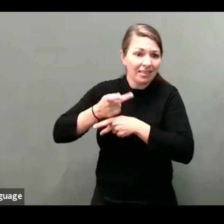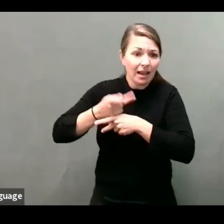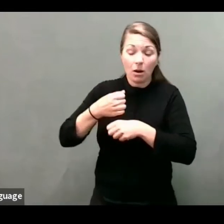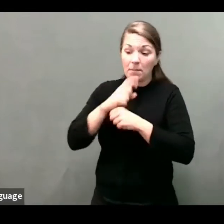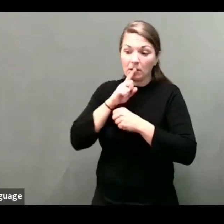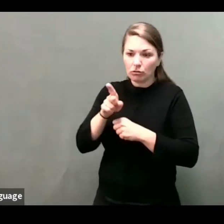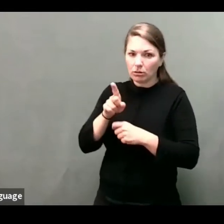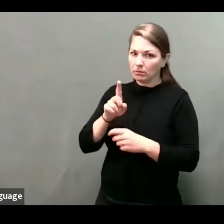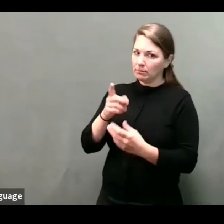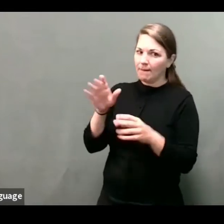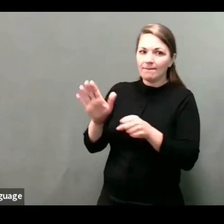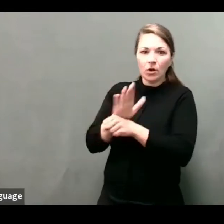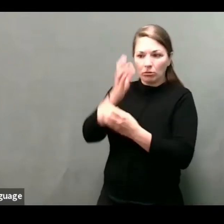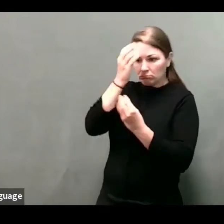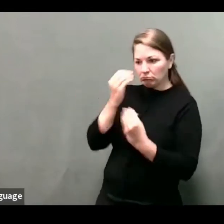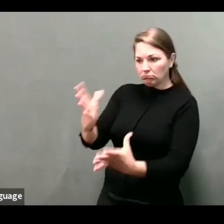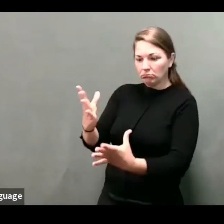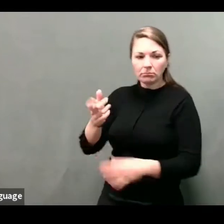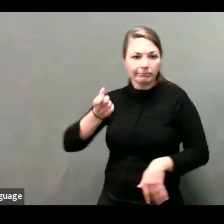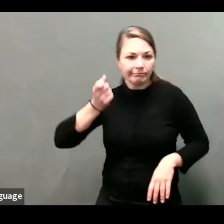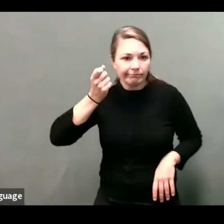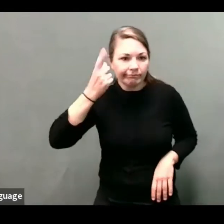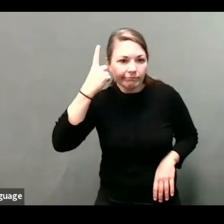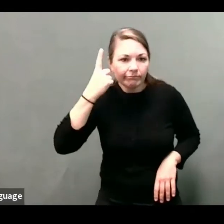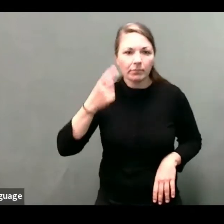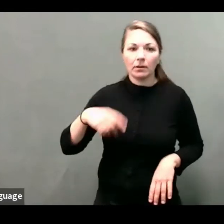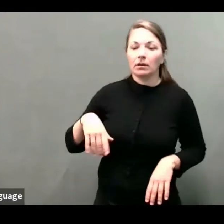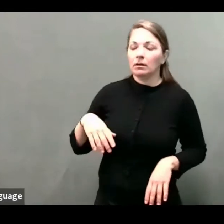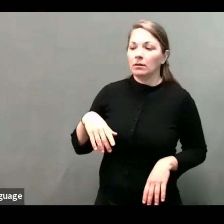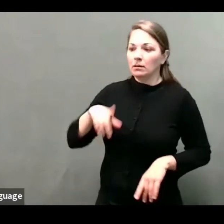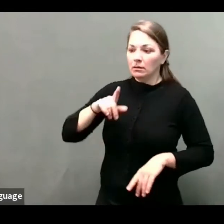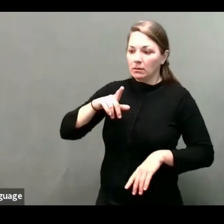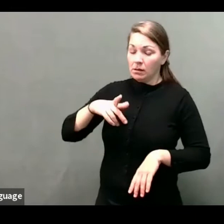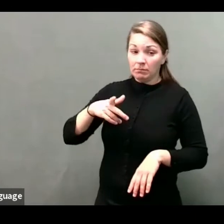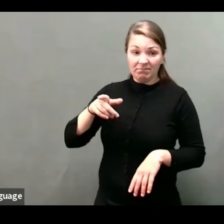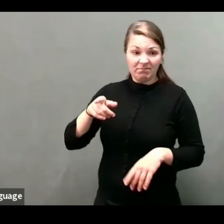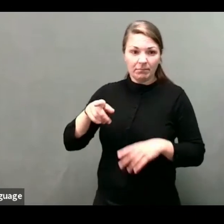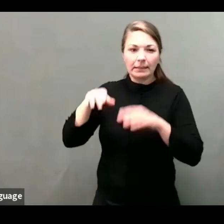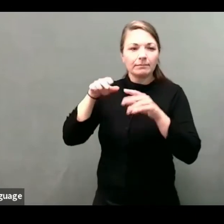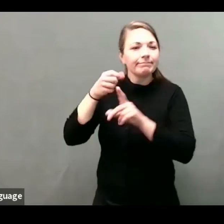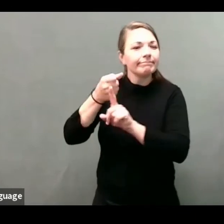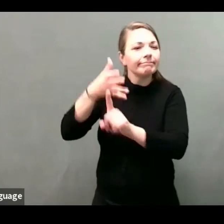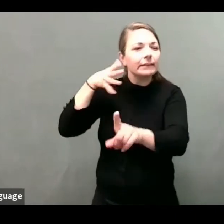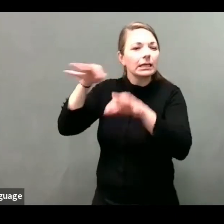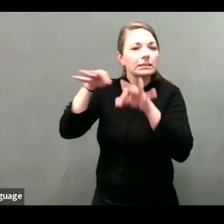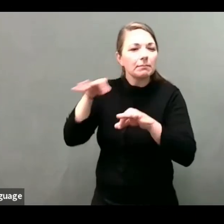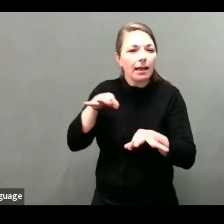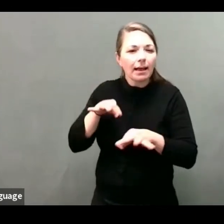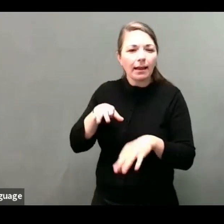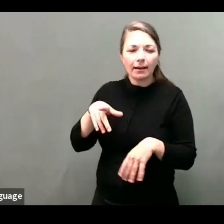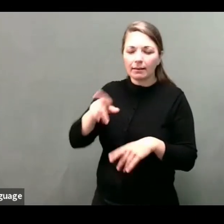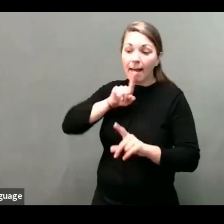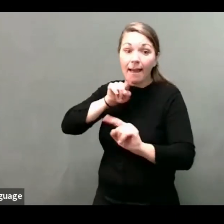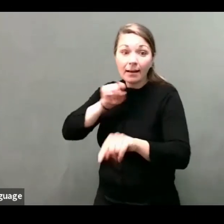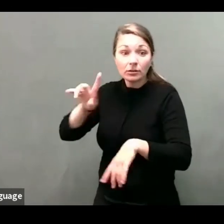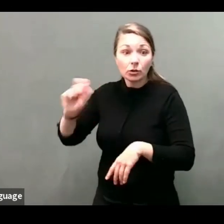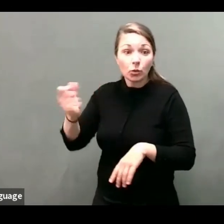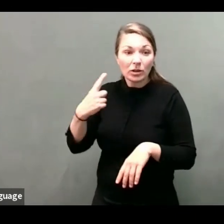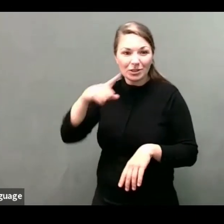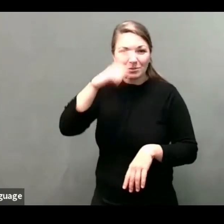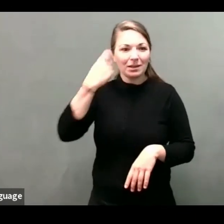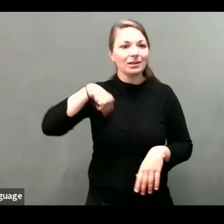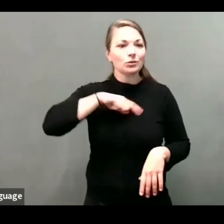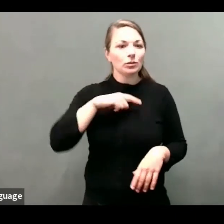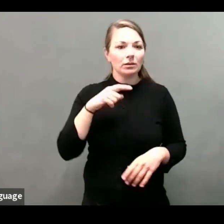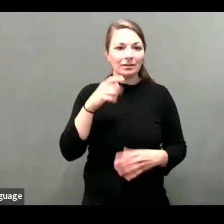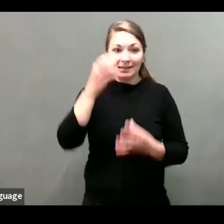asking of them, make sure they understand questions, and make sure that because they're receiving so much information,